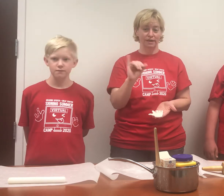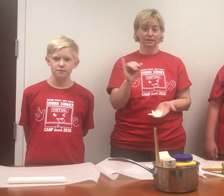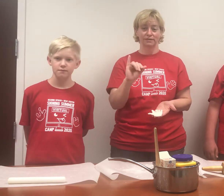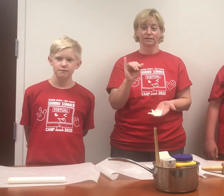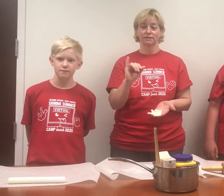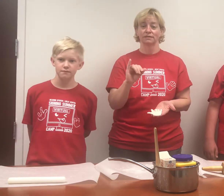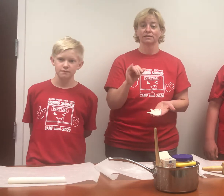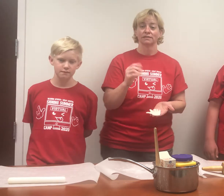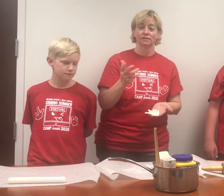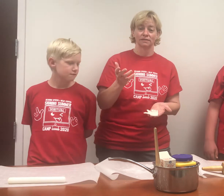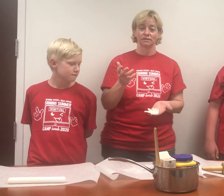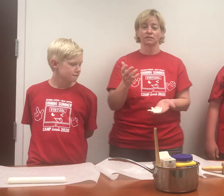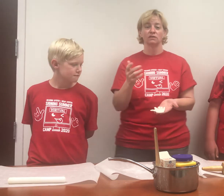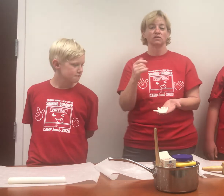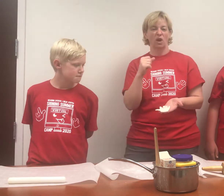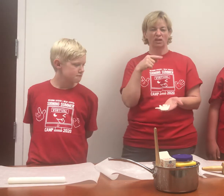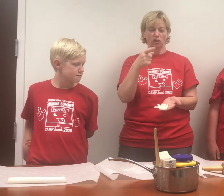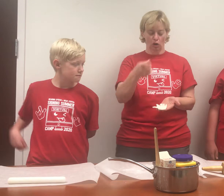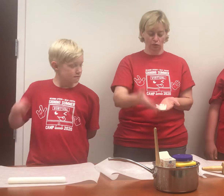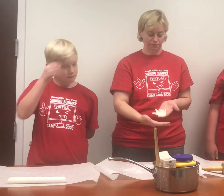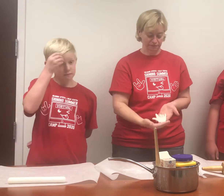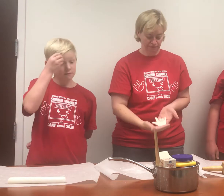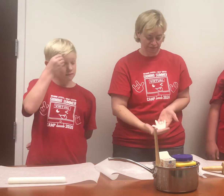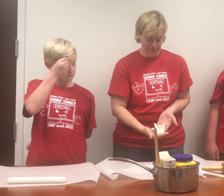But I just made this so you can show what it looks like.